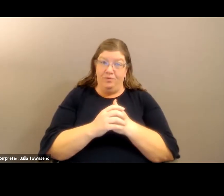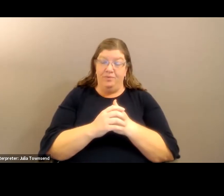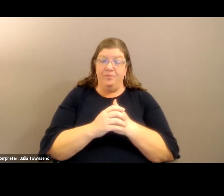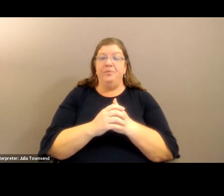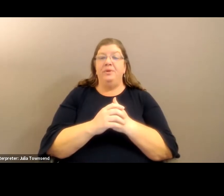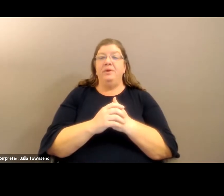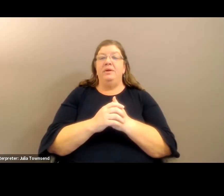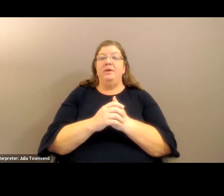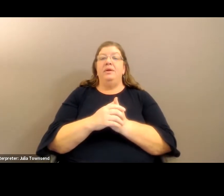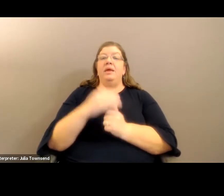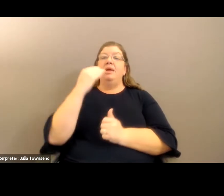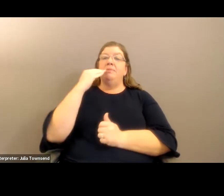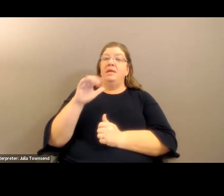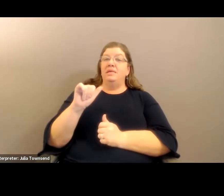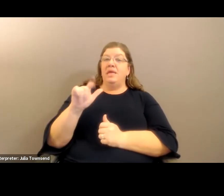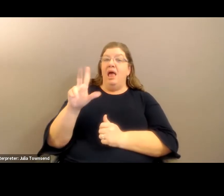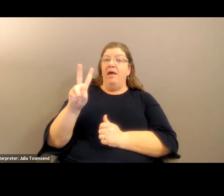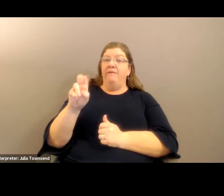Ms. Alvarez?